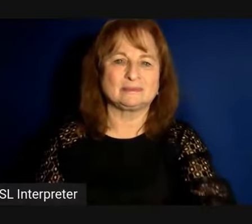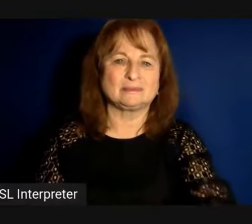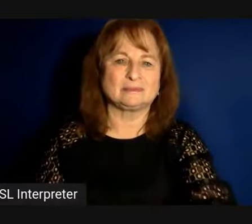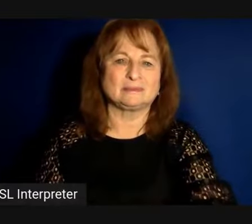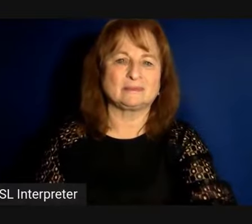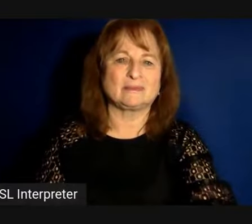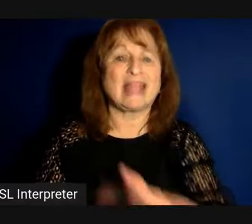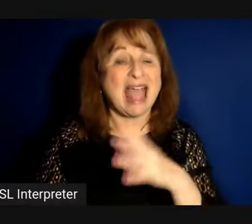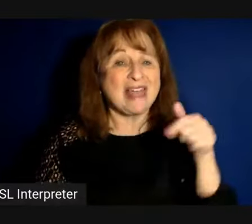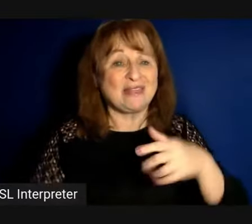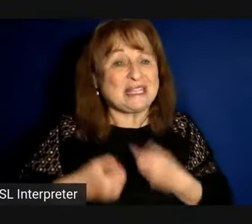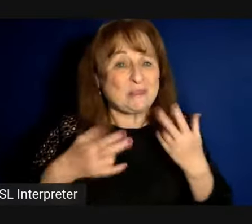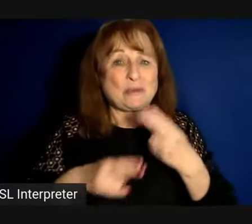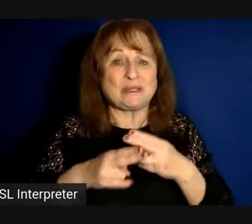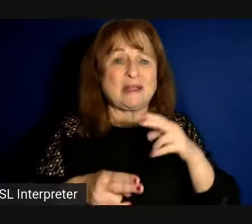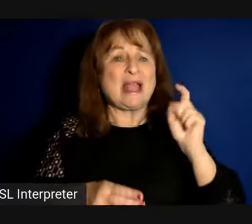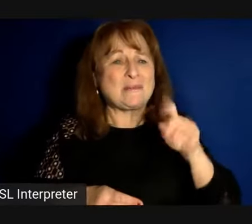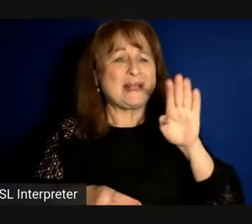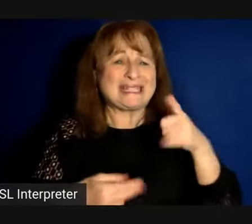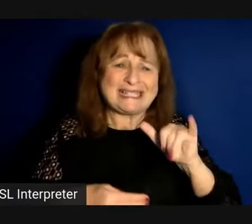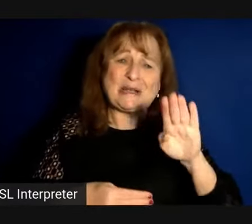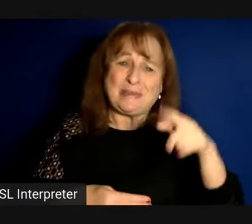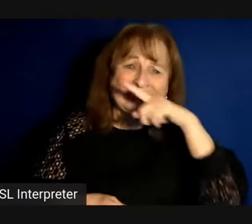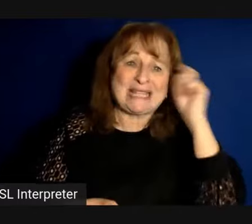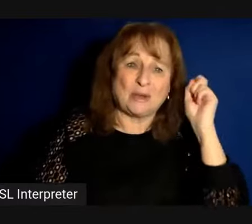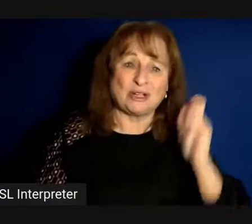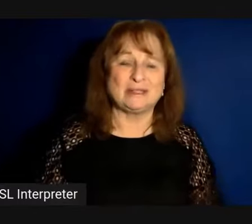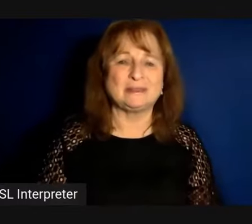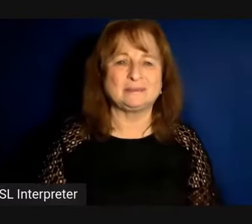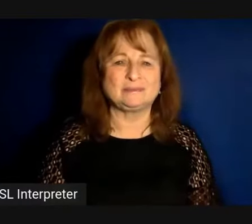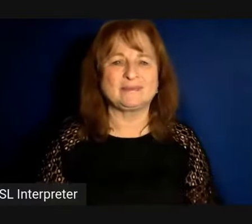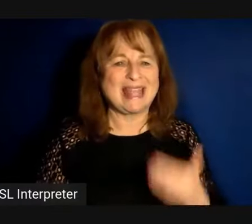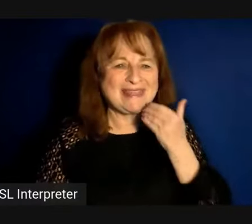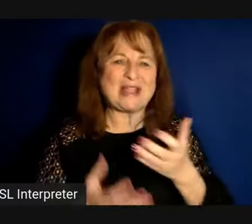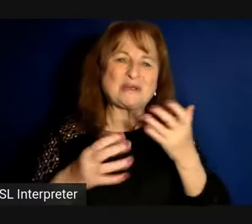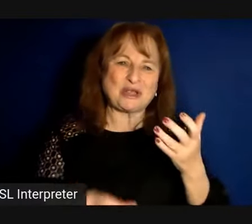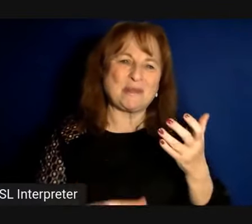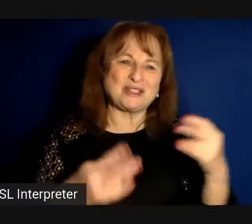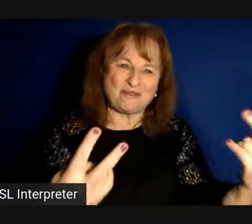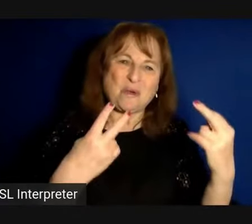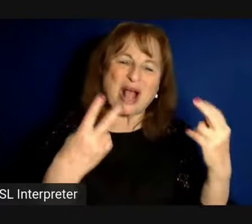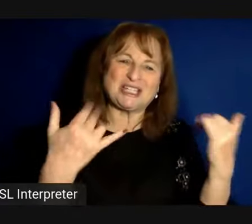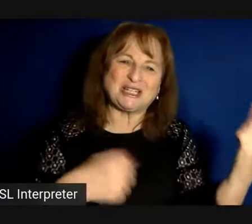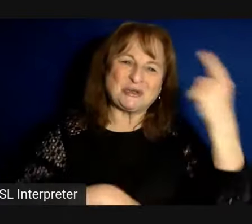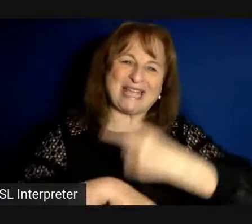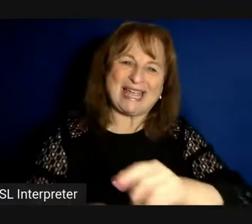and this poem is called it must still be summer thank you so much for watching today